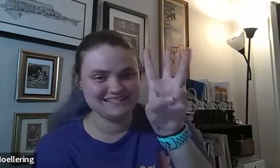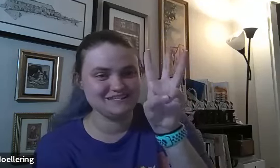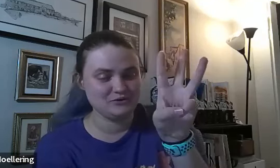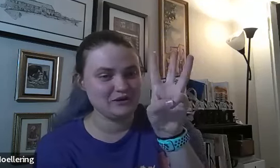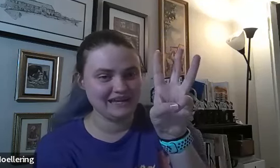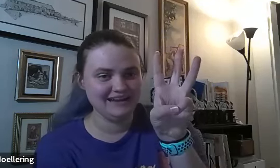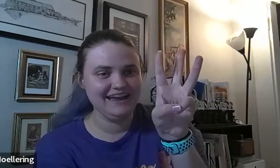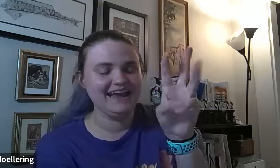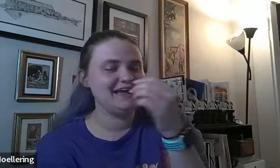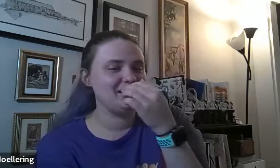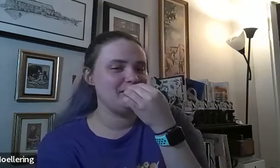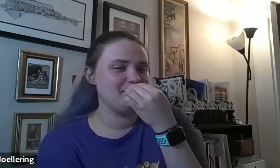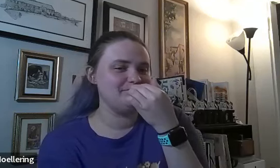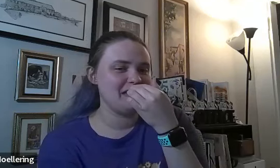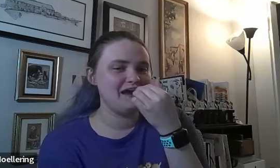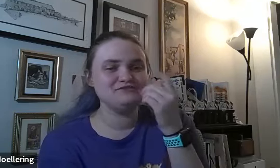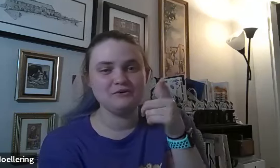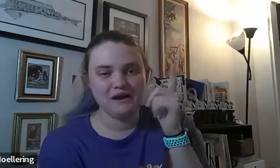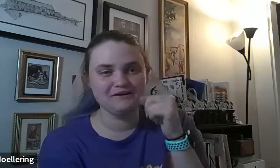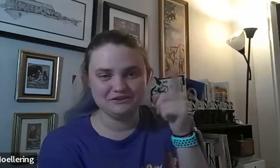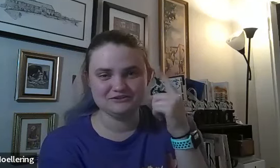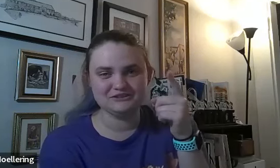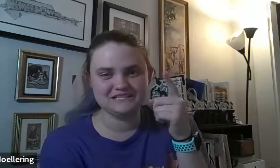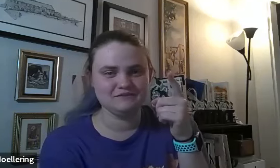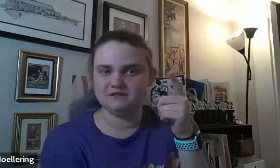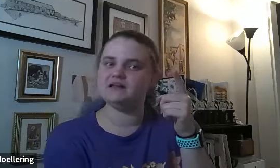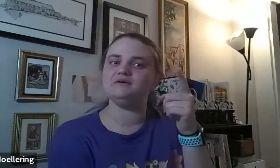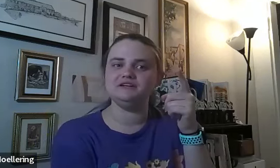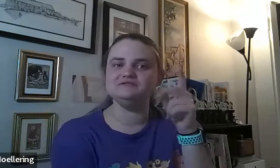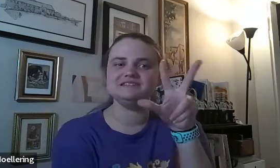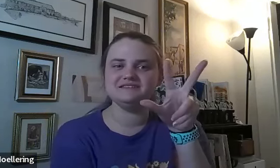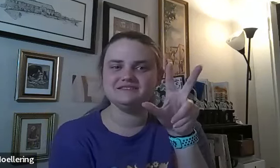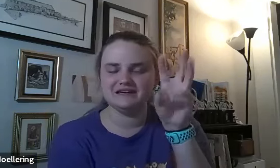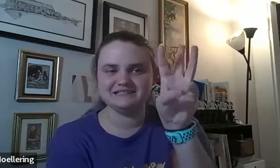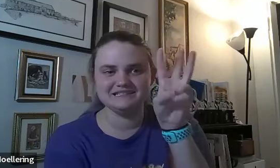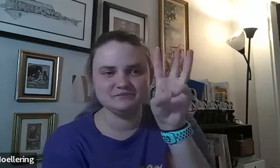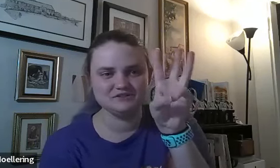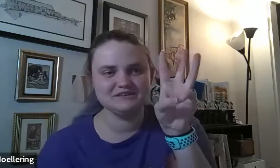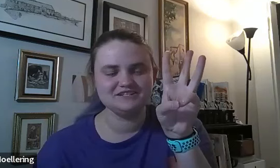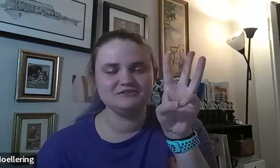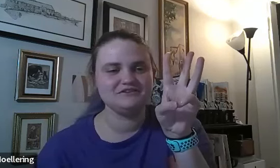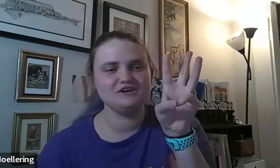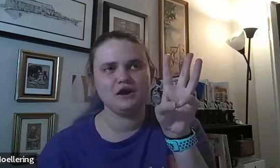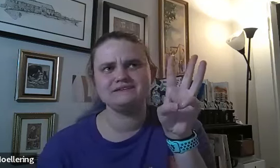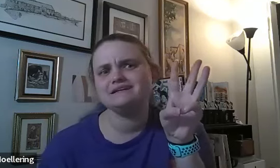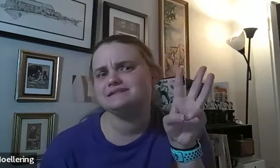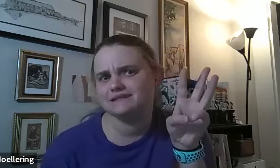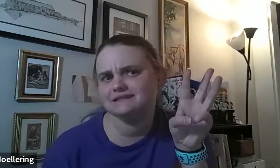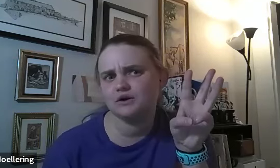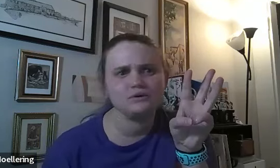as 3. And after a while, you'll start to even be like, when you see someone doing this, you're either going to go, is that a 6 or is that